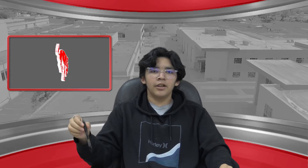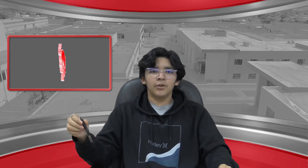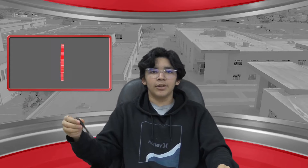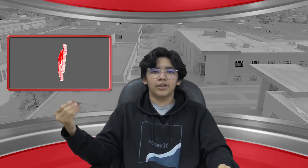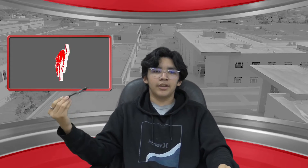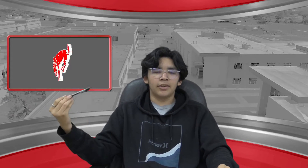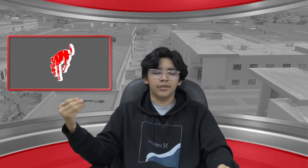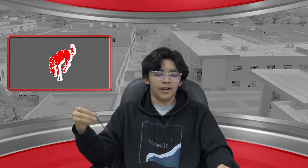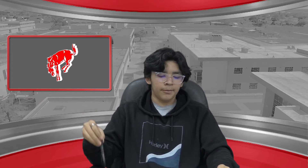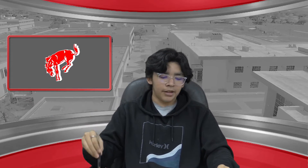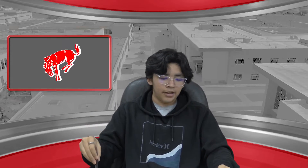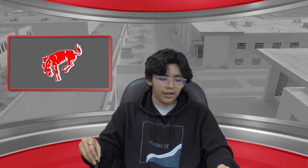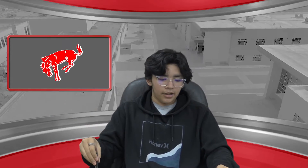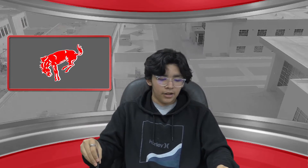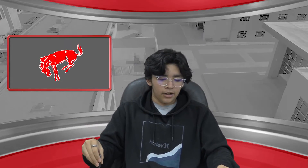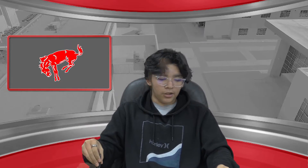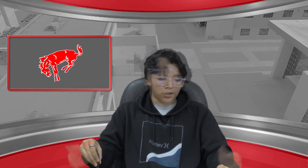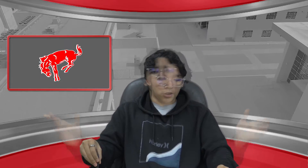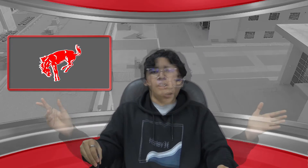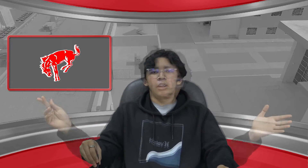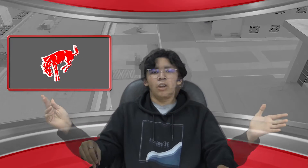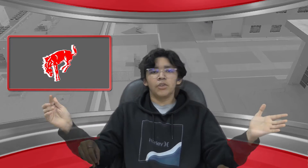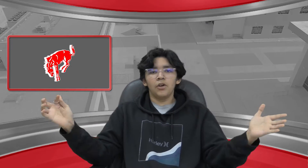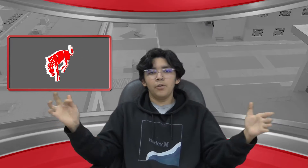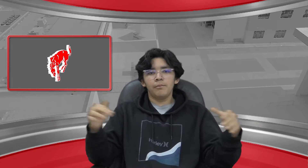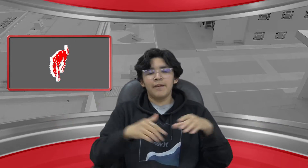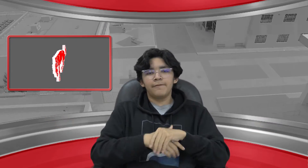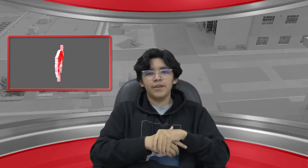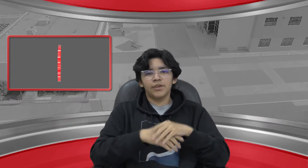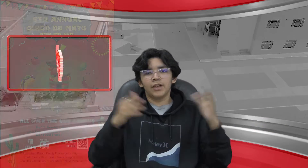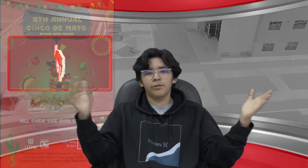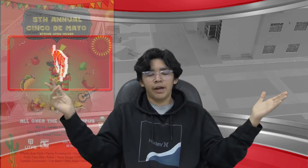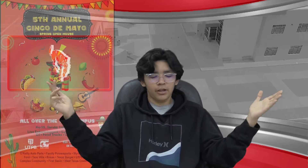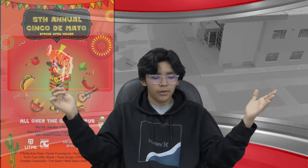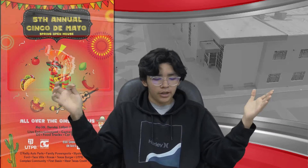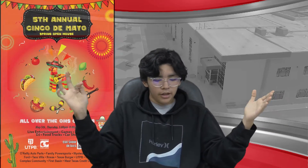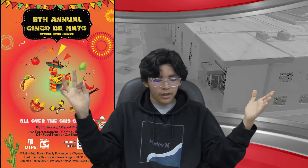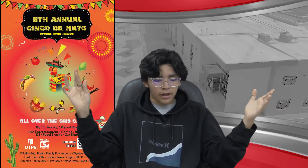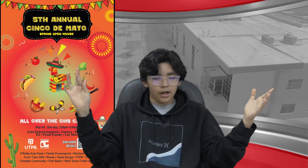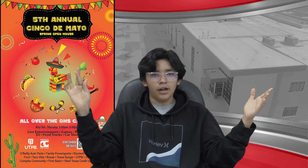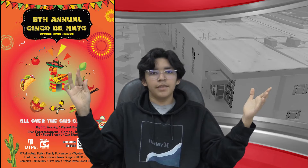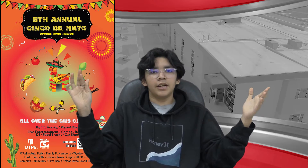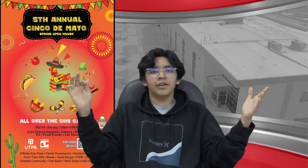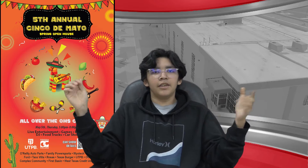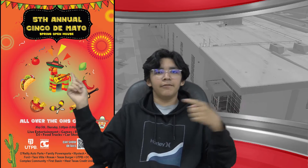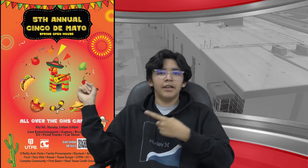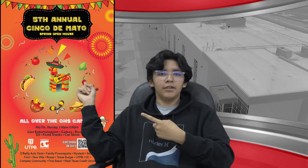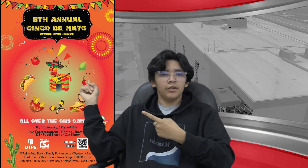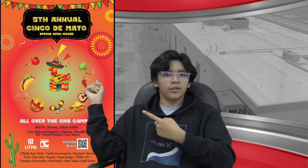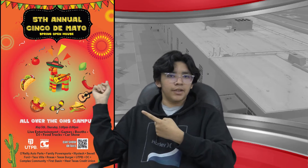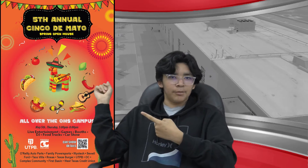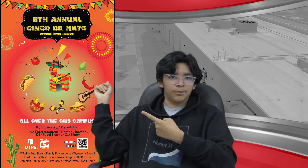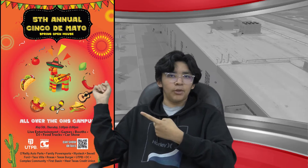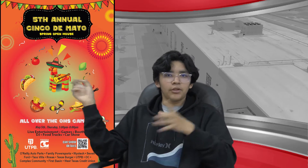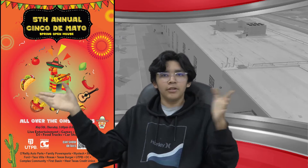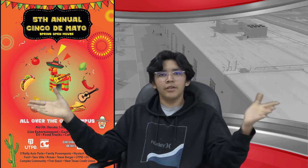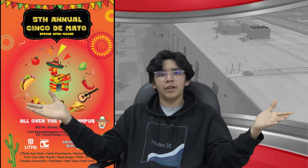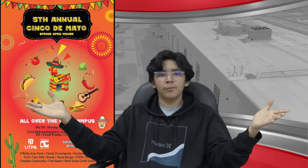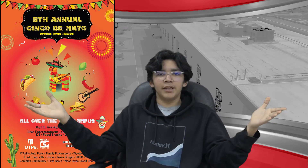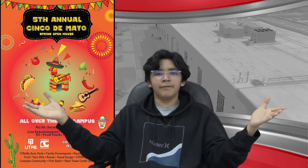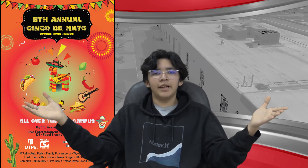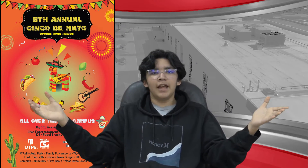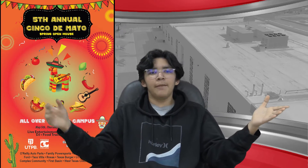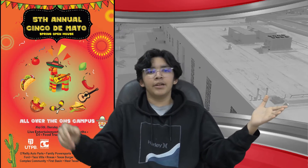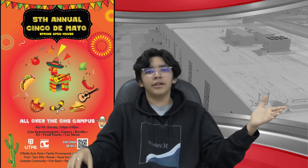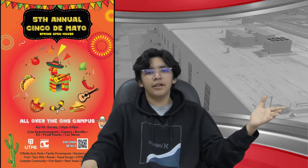order, so we can start the test on time. Also, May 5th, Cinco de Mayo, there is an event, Santa's poster.